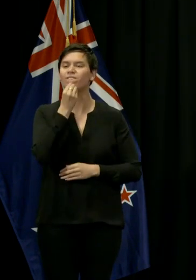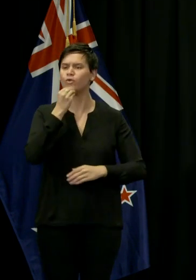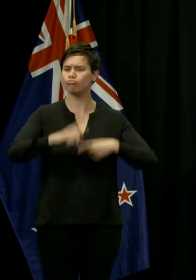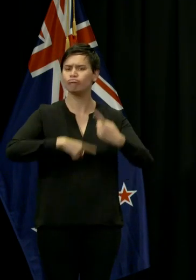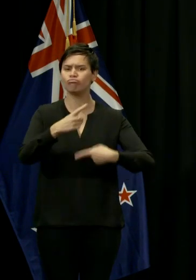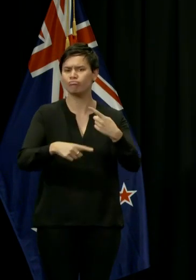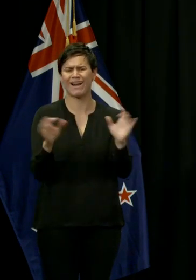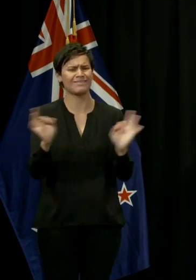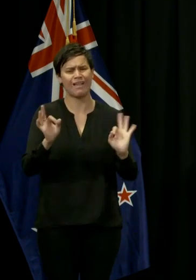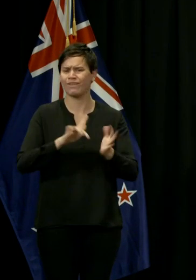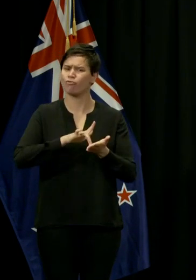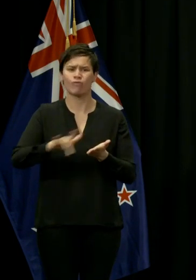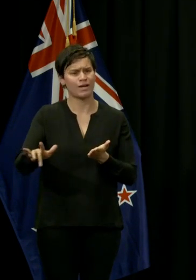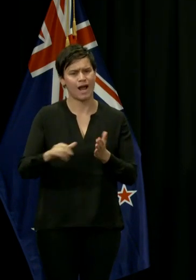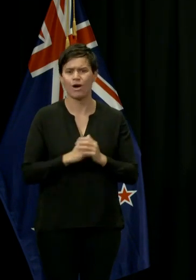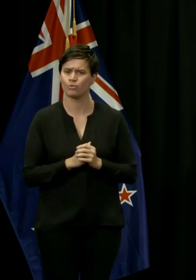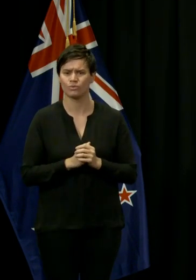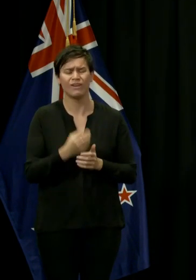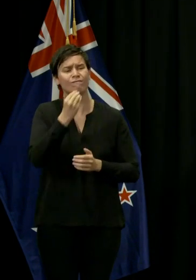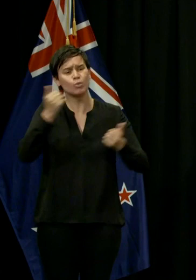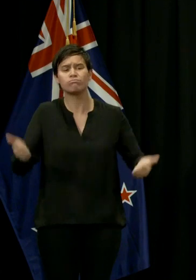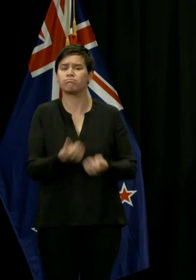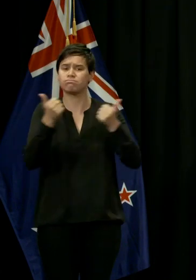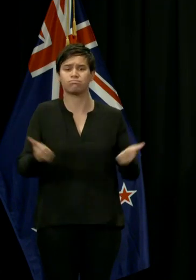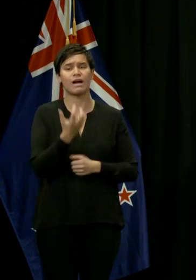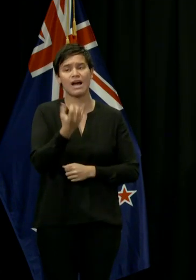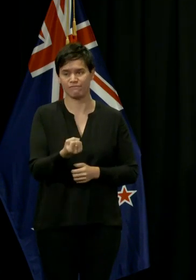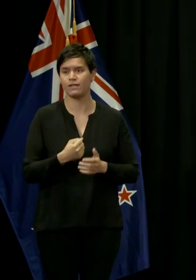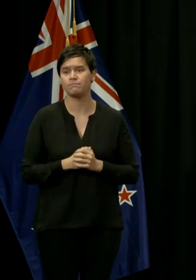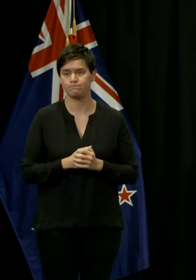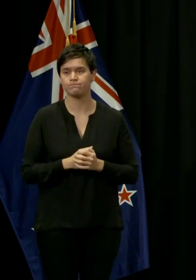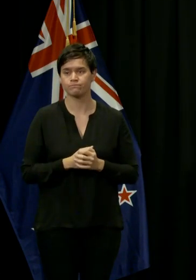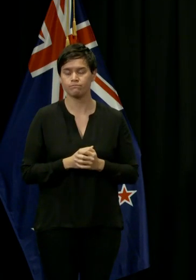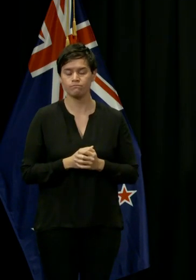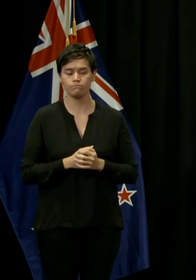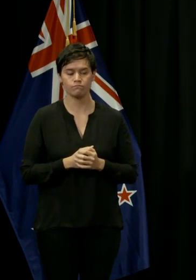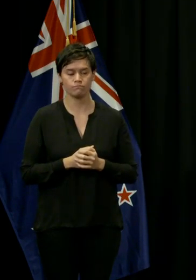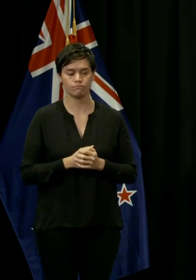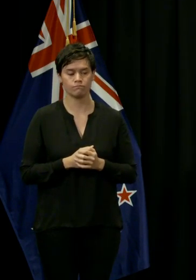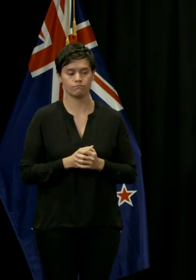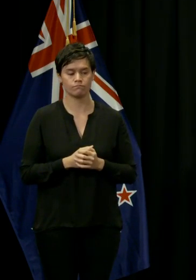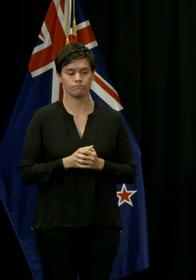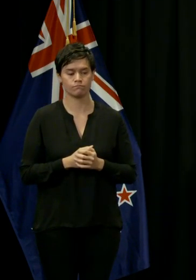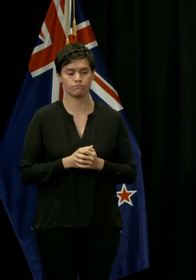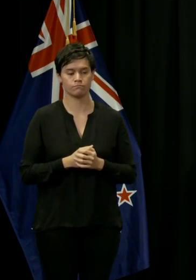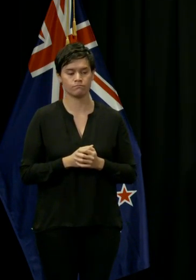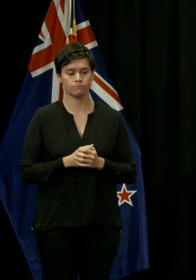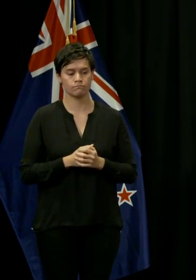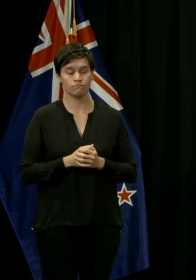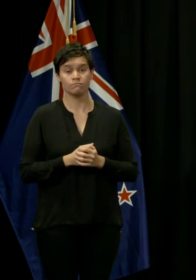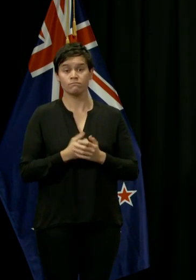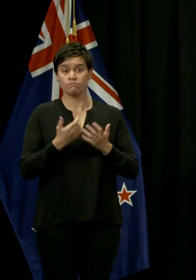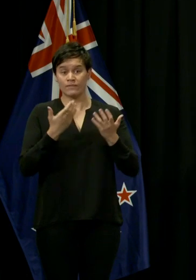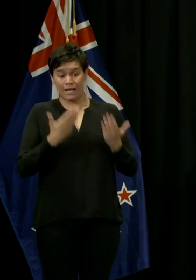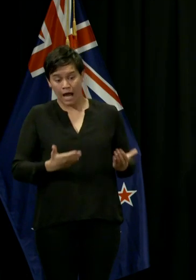New Zealand. We will not run out of food. In the meantime, we will be working through practices like